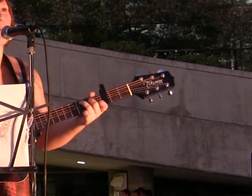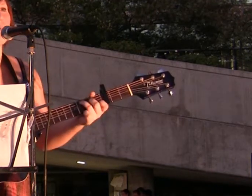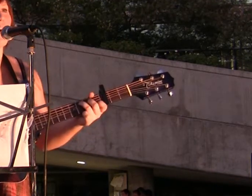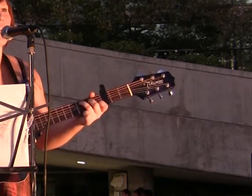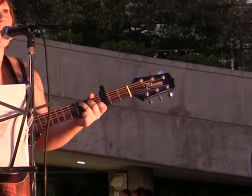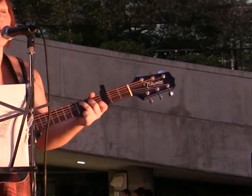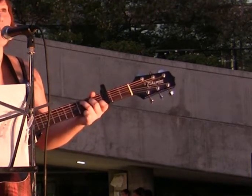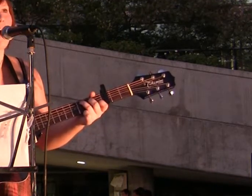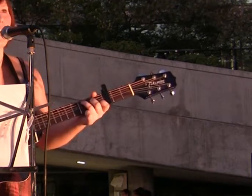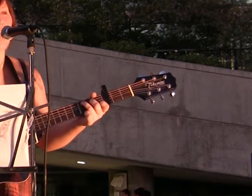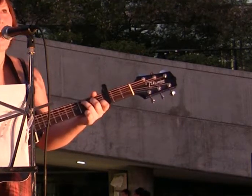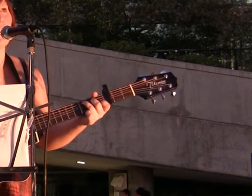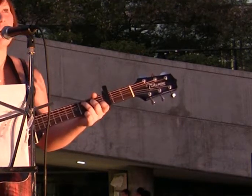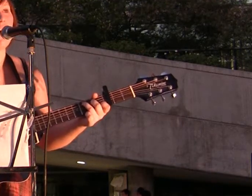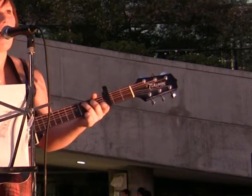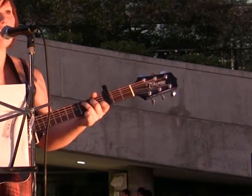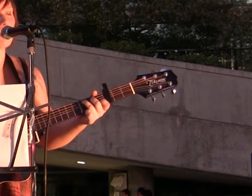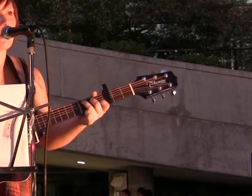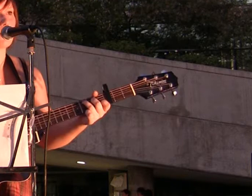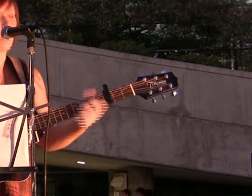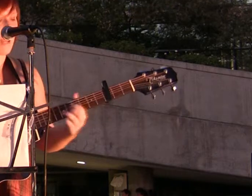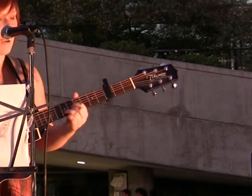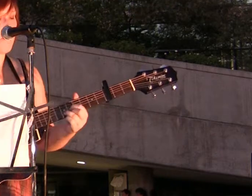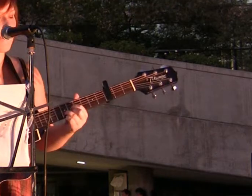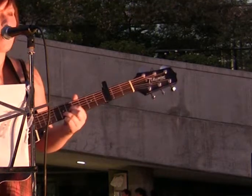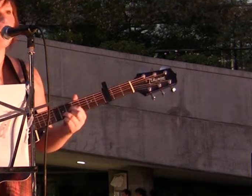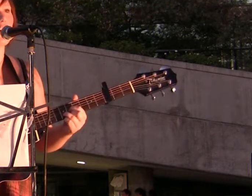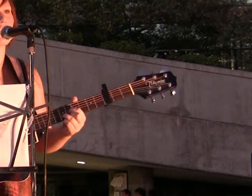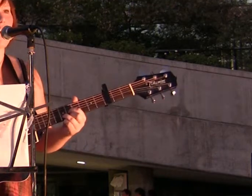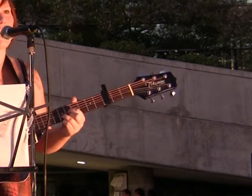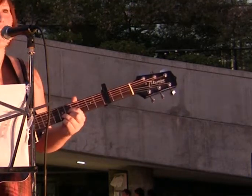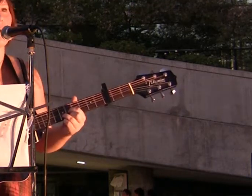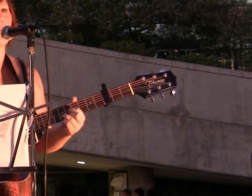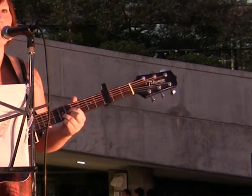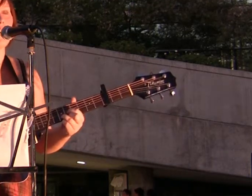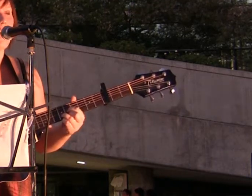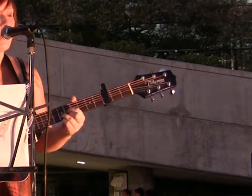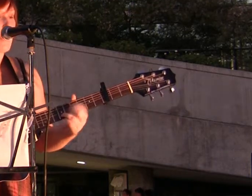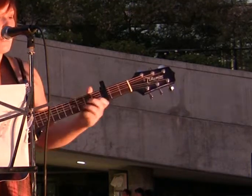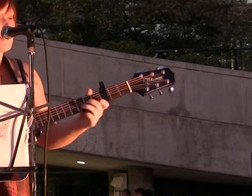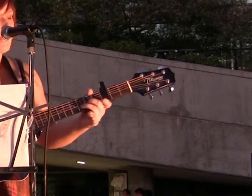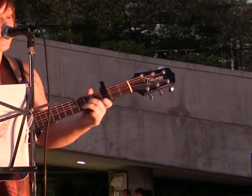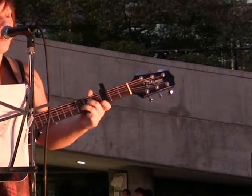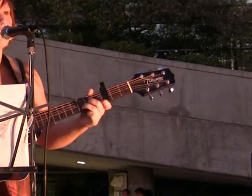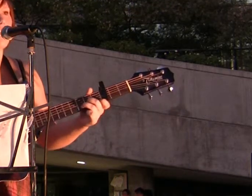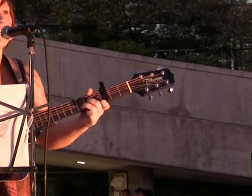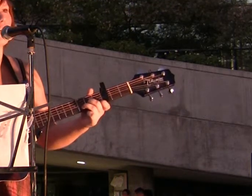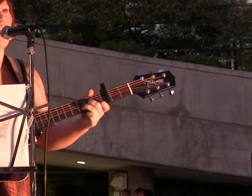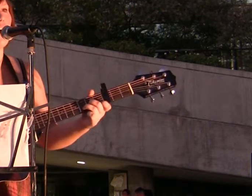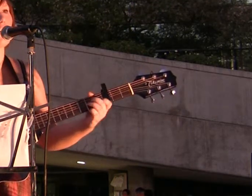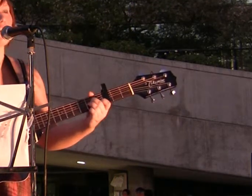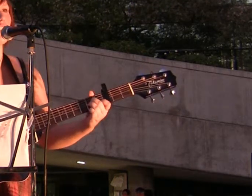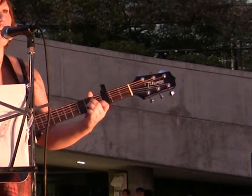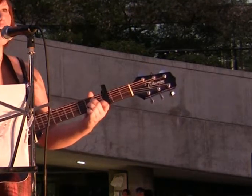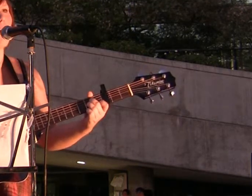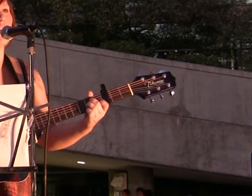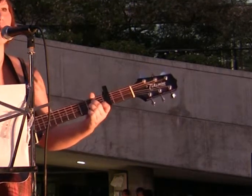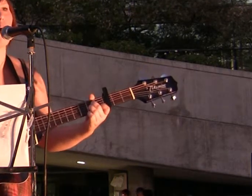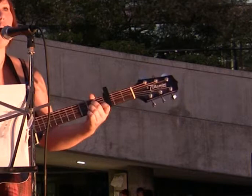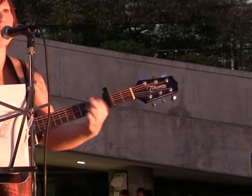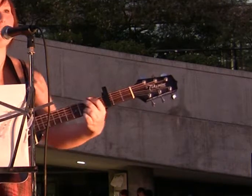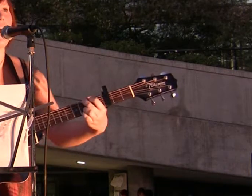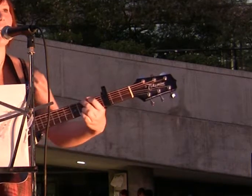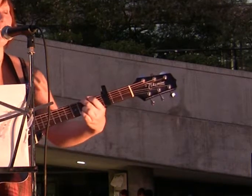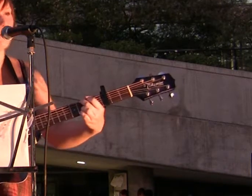give. I meant put money in my pocket. I just stared straight up and looked at him. He said, go take it, girl, you can do